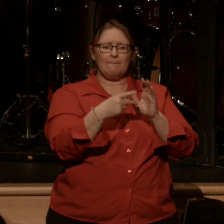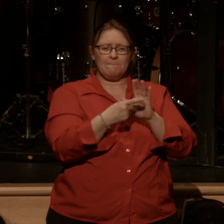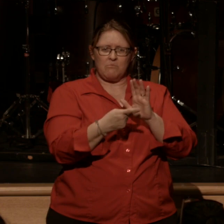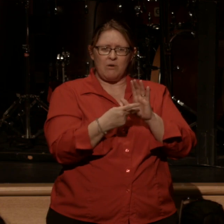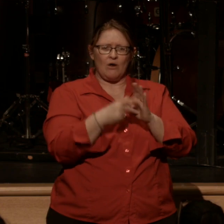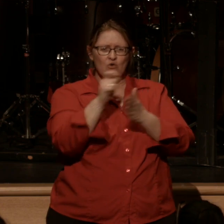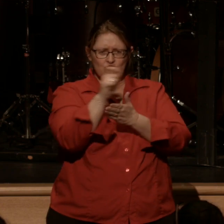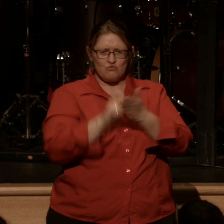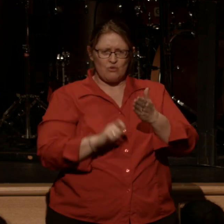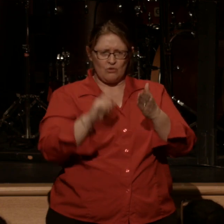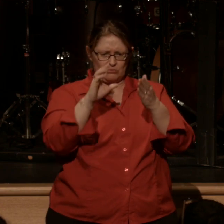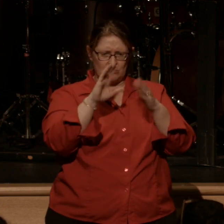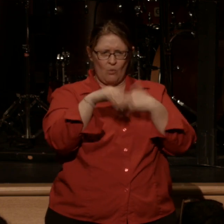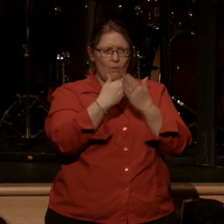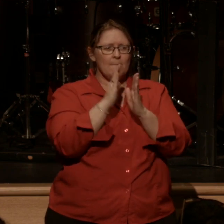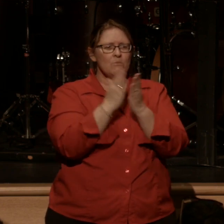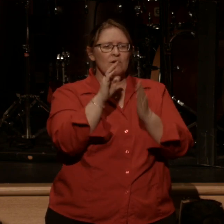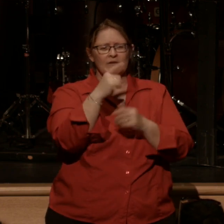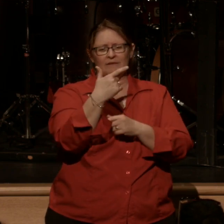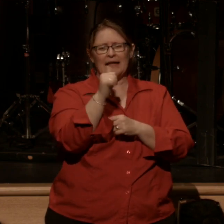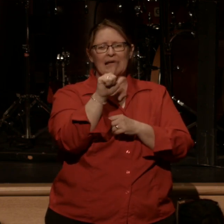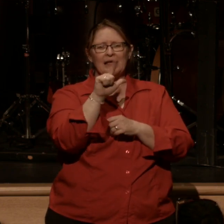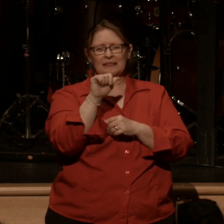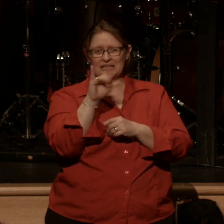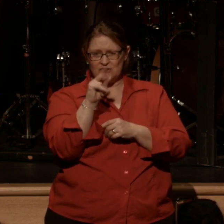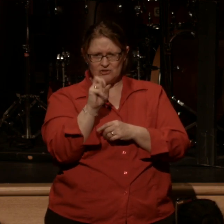Galatians as a letter to answer this question.